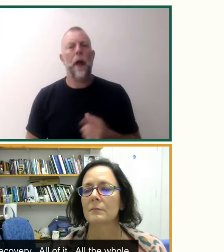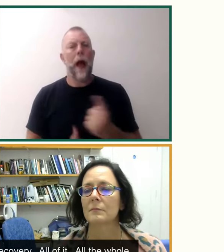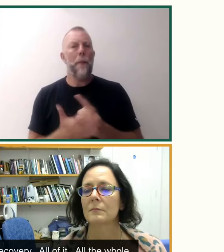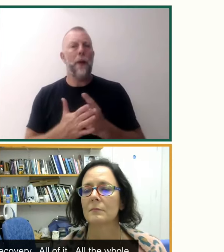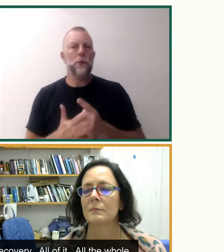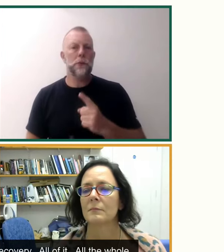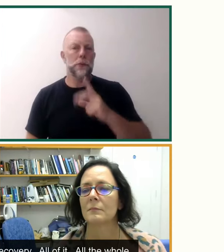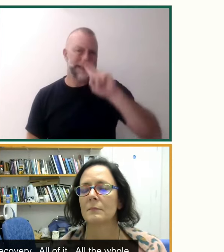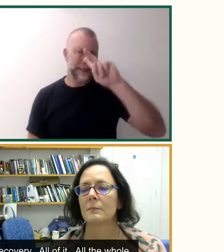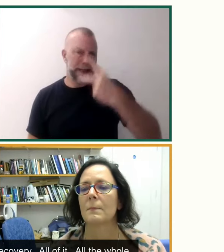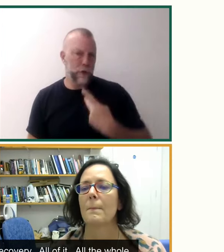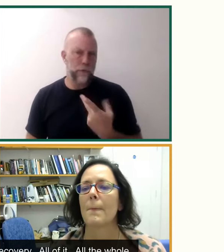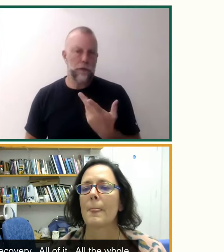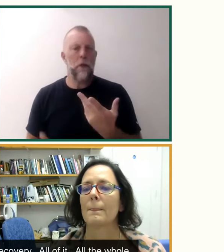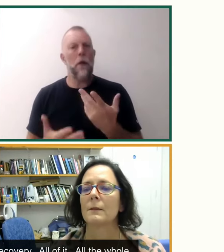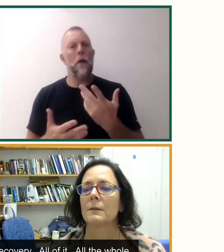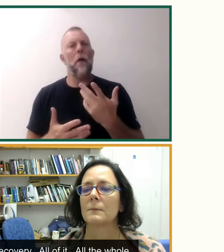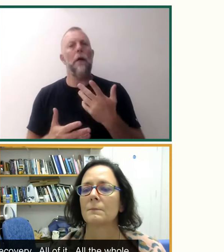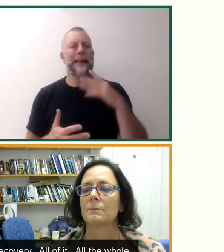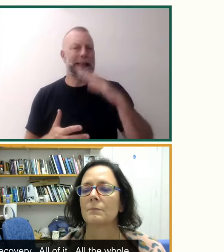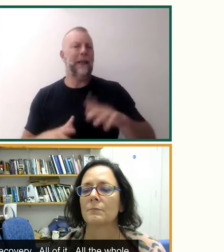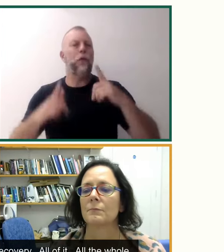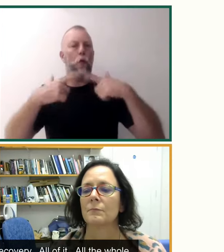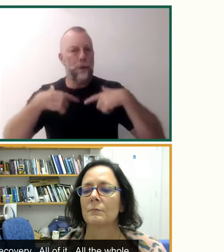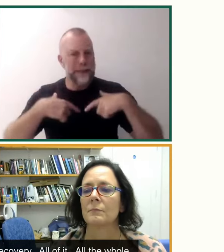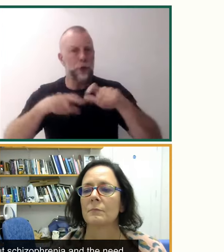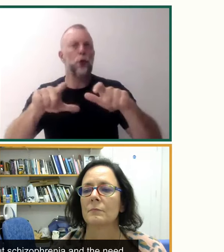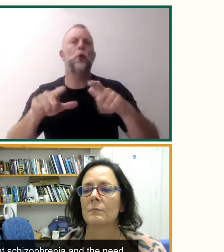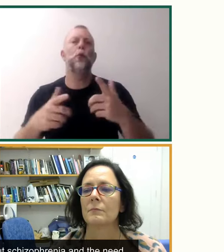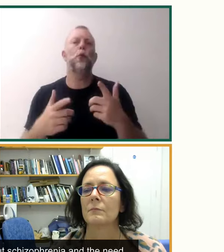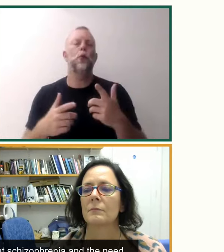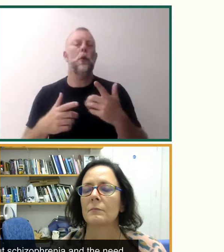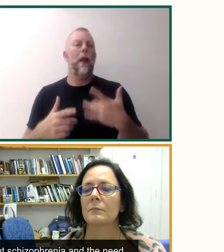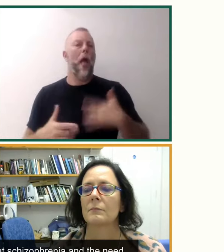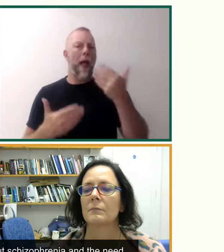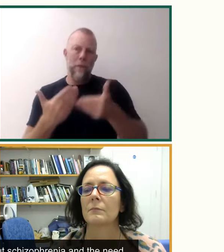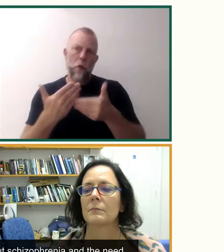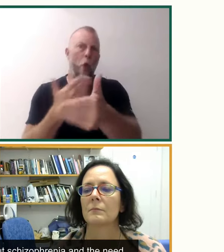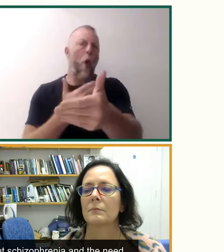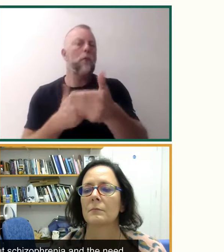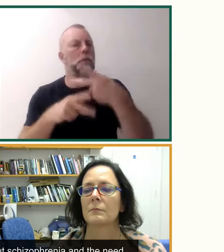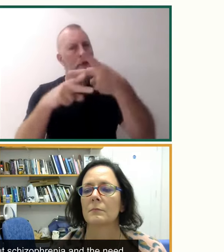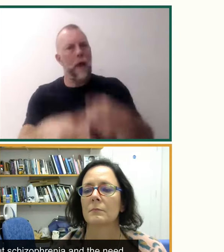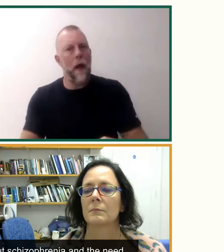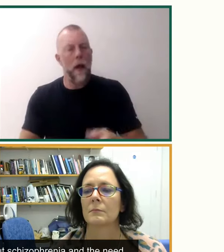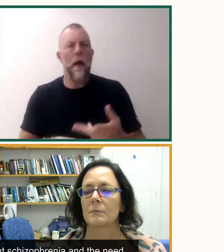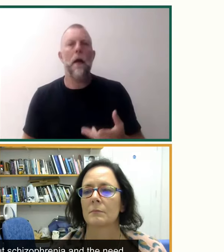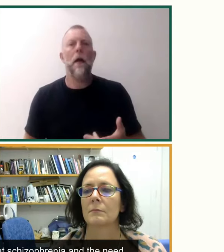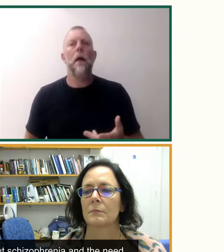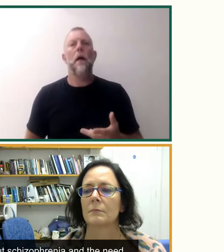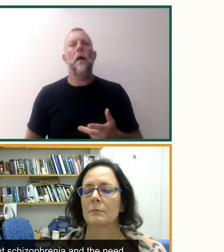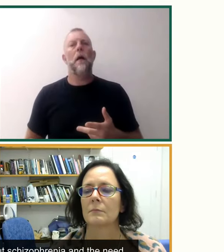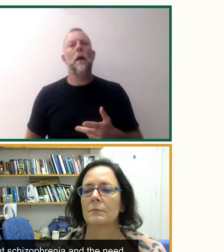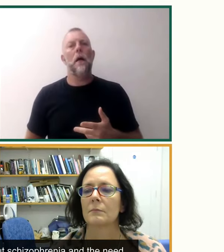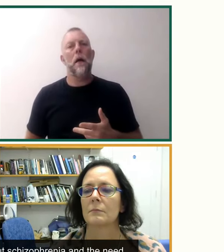schizophrenia and the need for continued lifelong care and caregivers